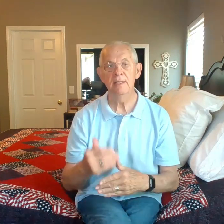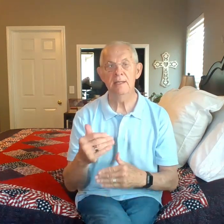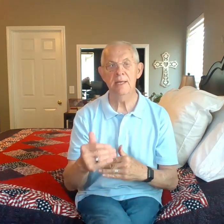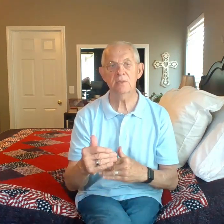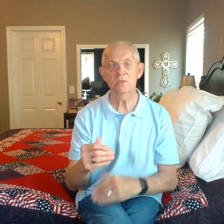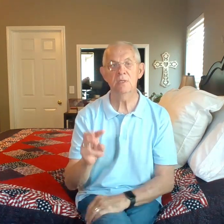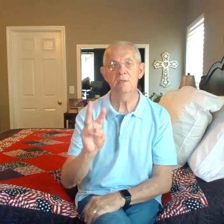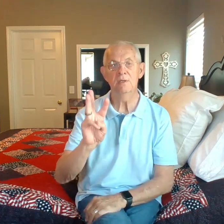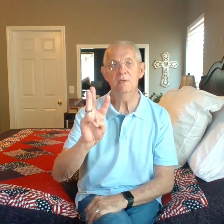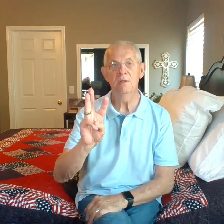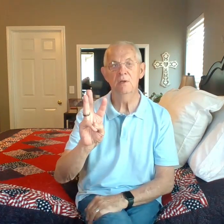Next,